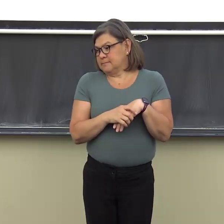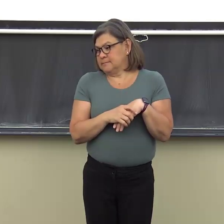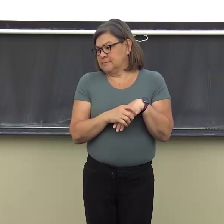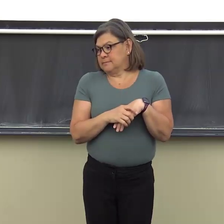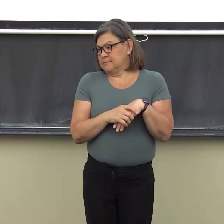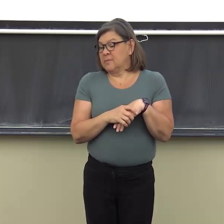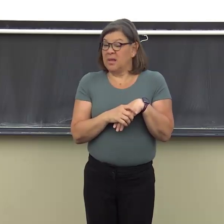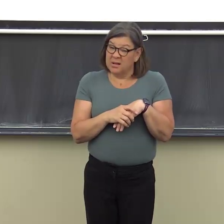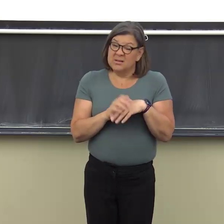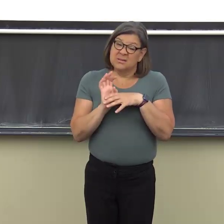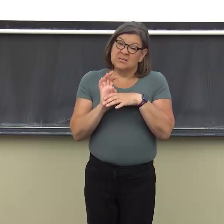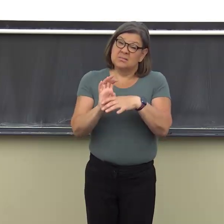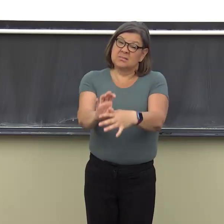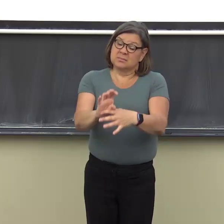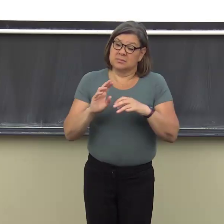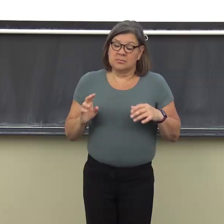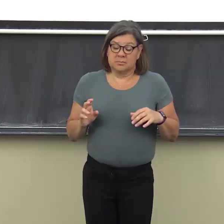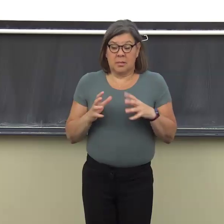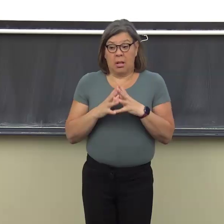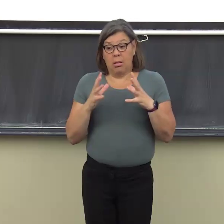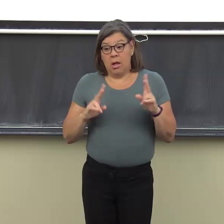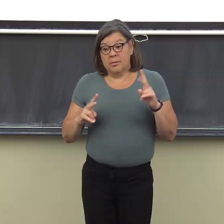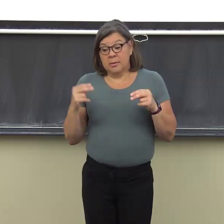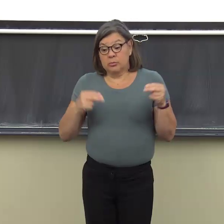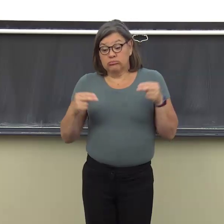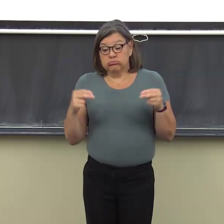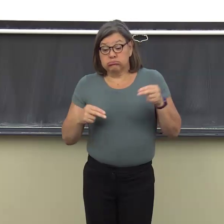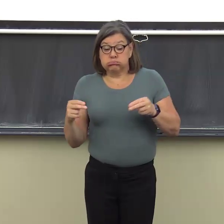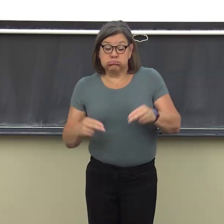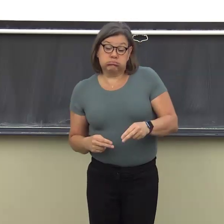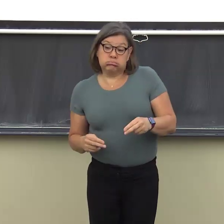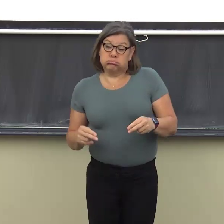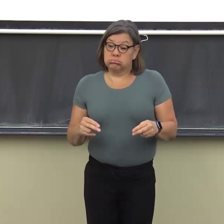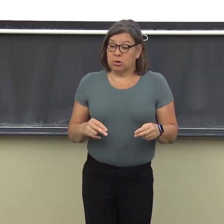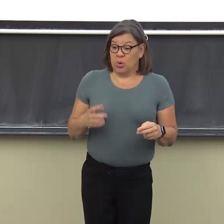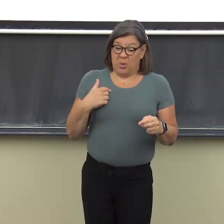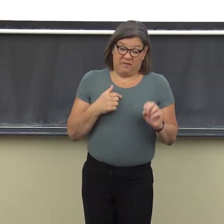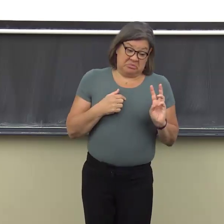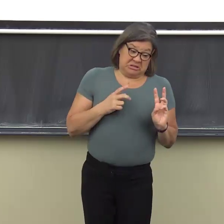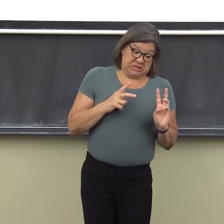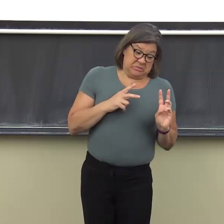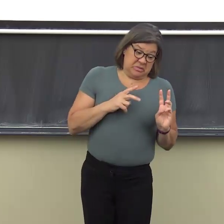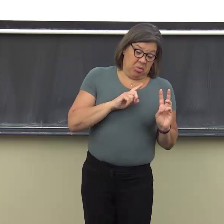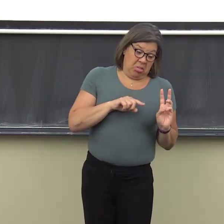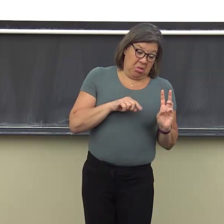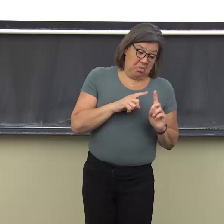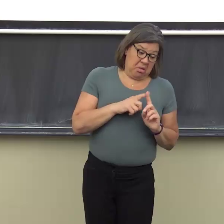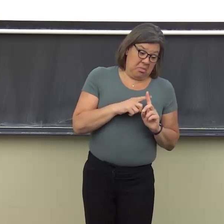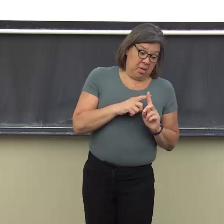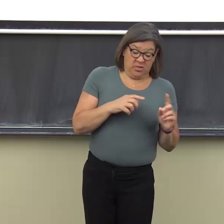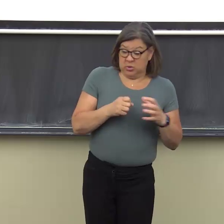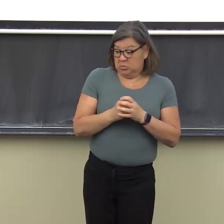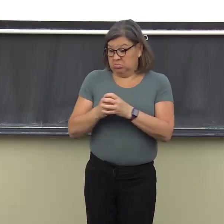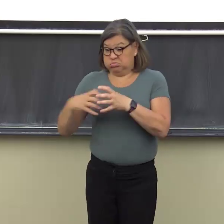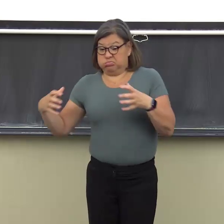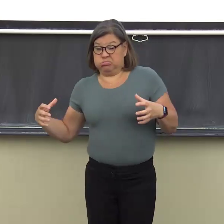it's been kind of a grappling effort, and a lot of people are joining right now, which has been crazy. I went from 6 people coming every month or two, to like 30